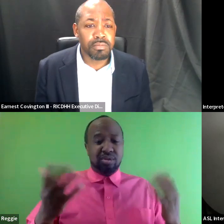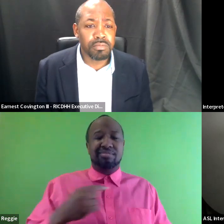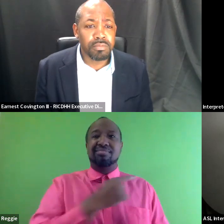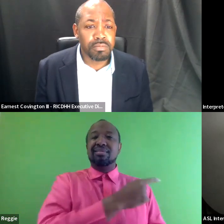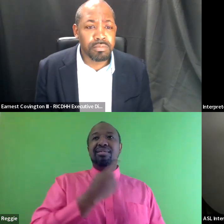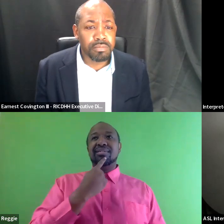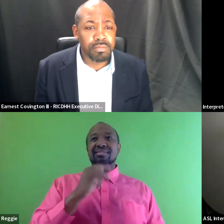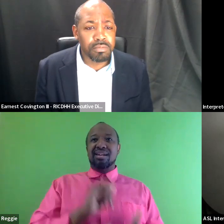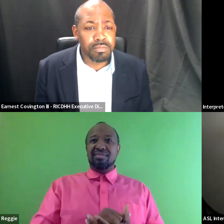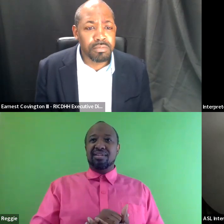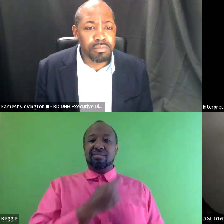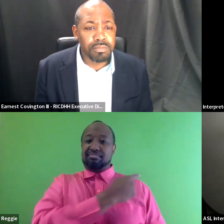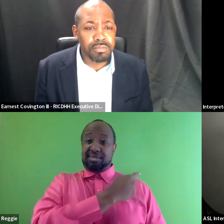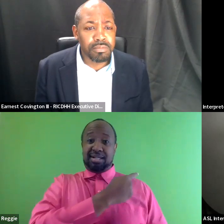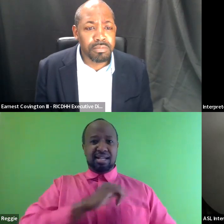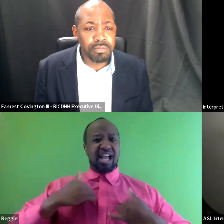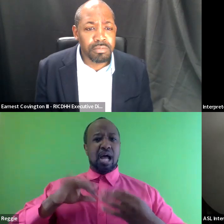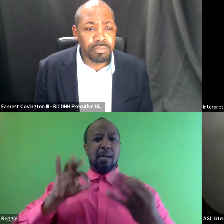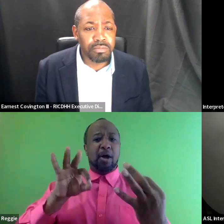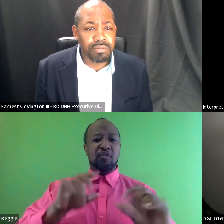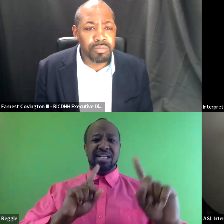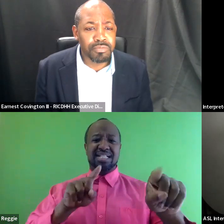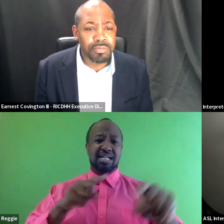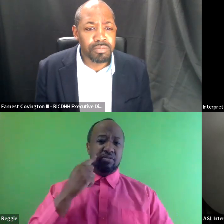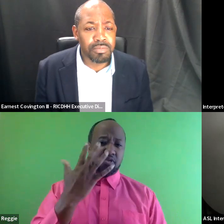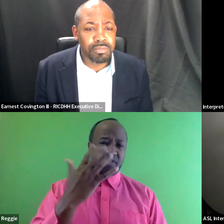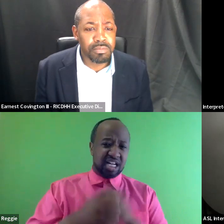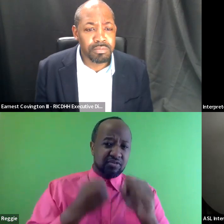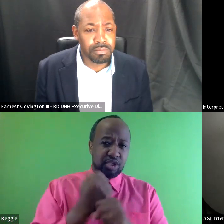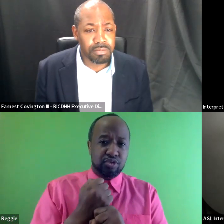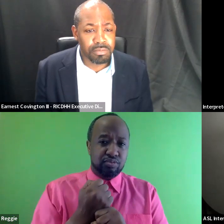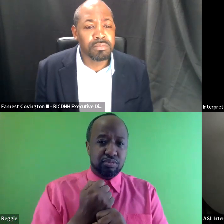wanted to share power and a powerful message.